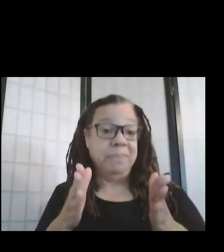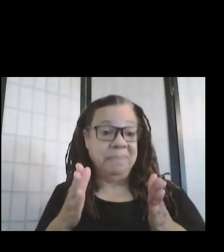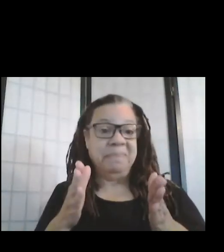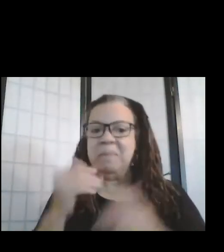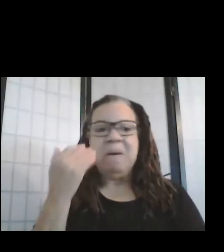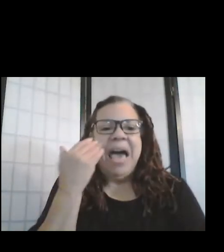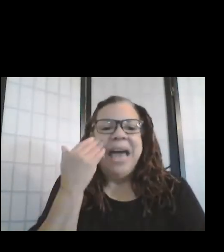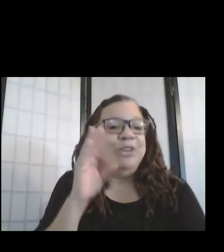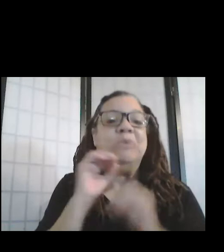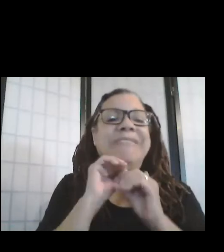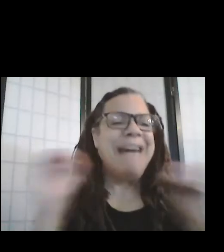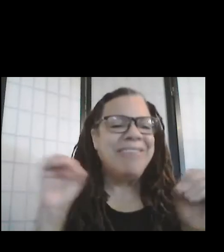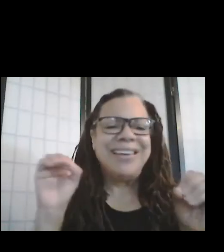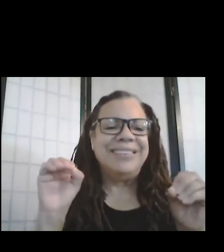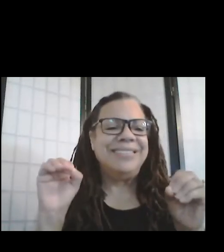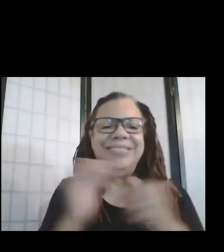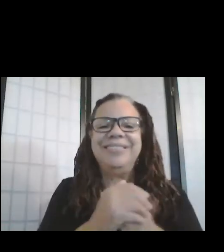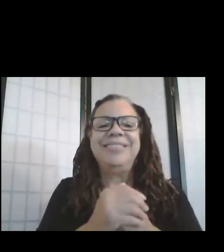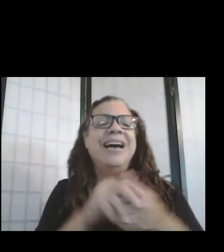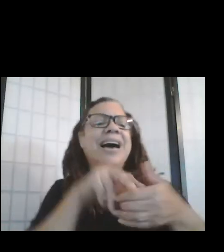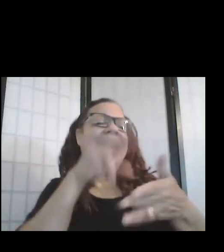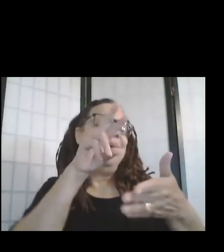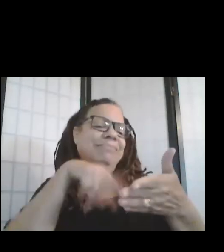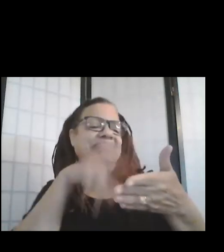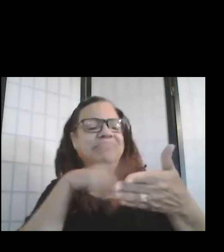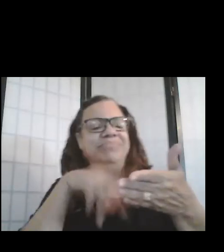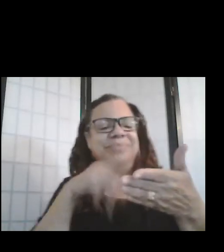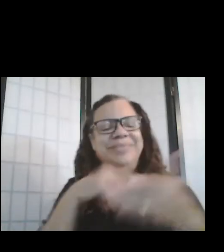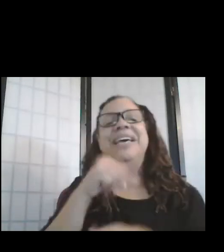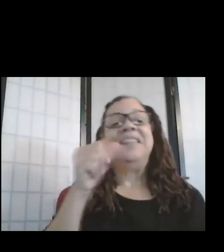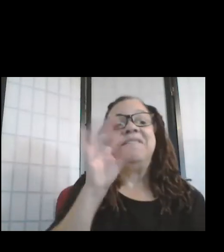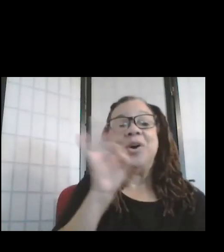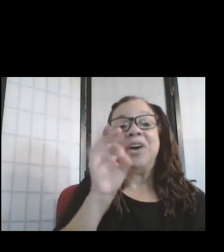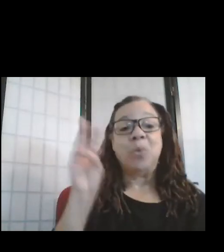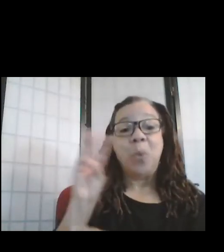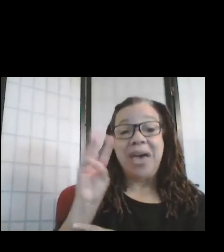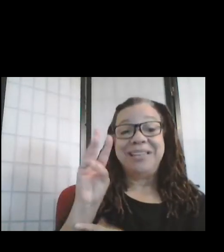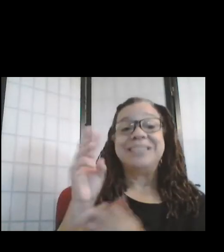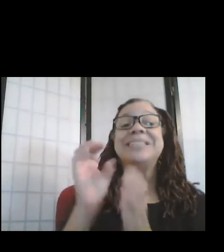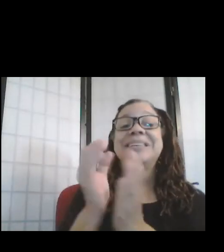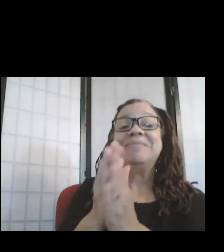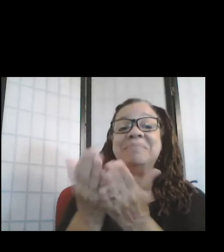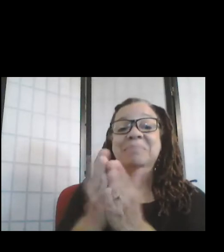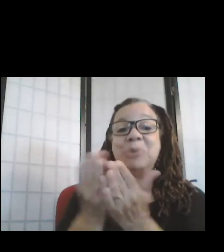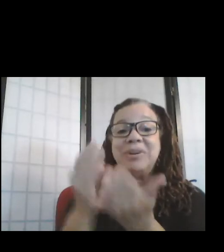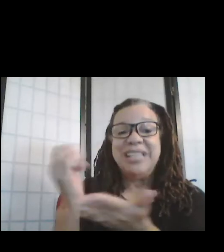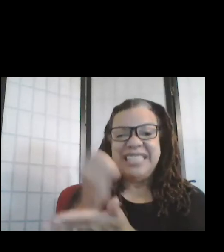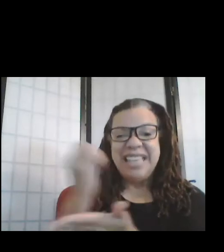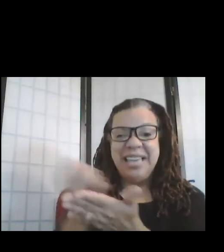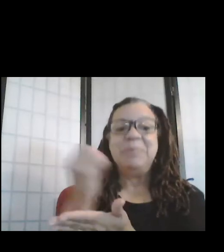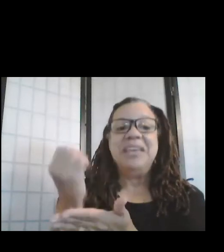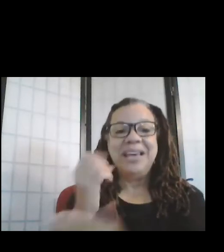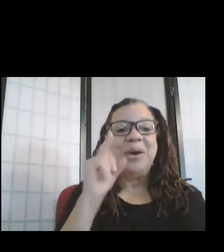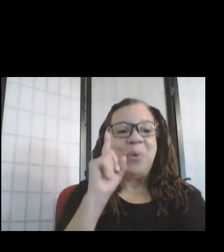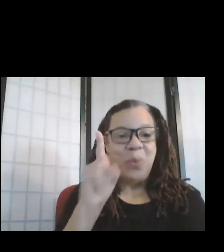know squat, of course. I'd skim an entry in the Funk and Wagnall's encyclopedia set my folks had got, one volume